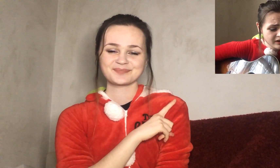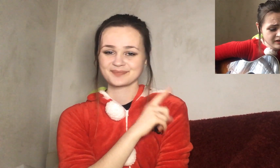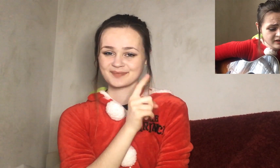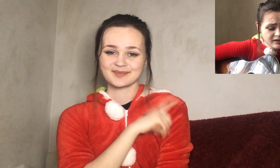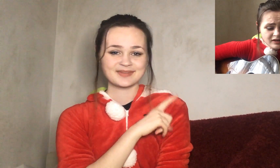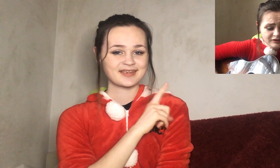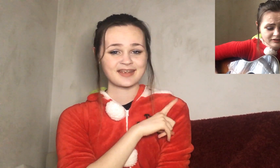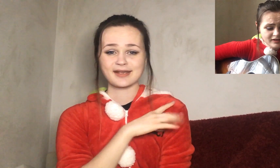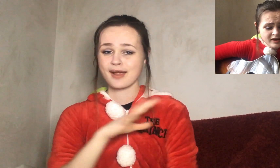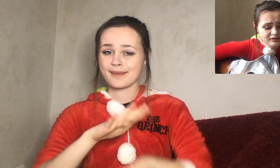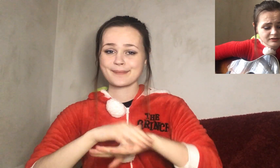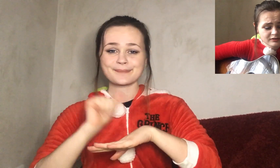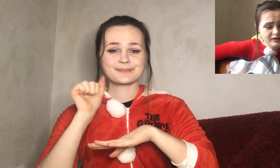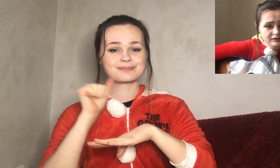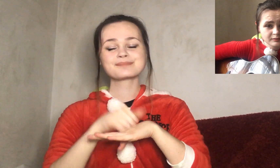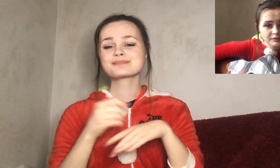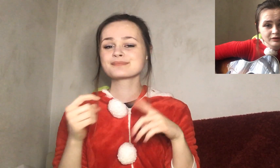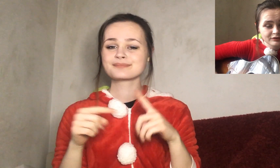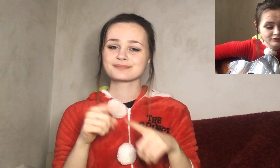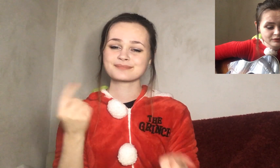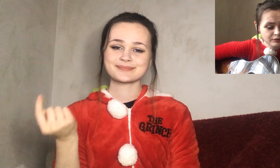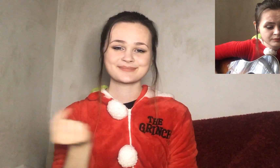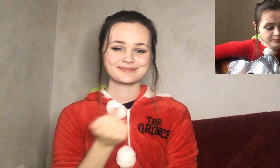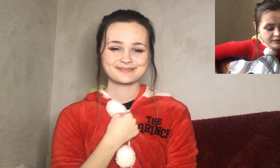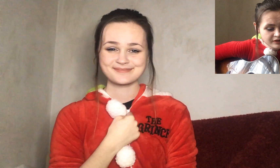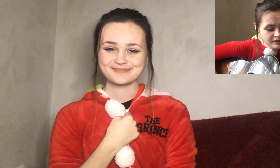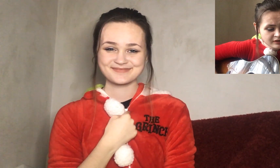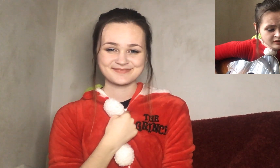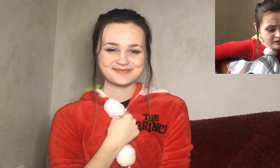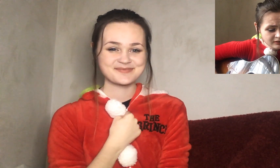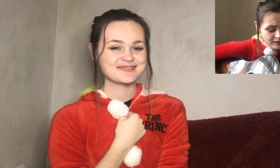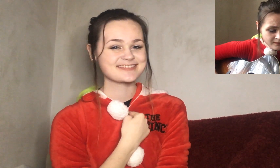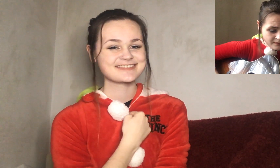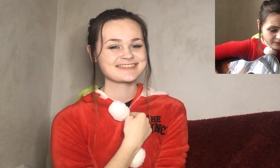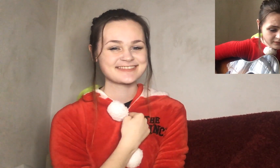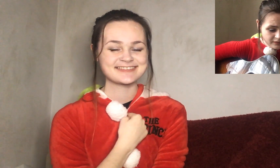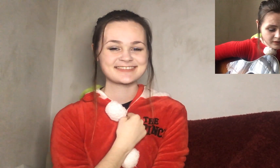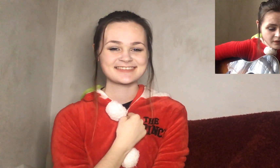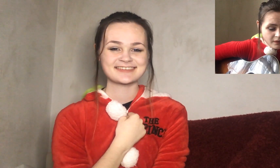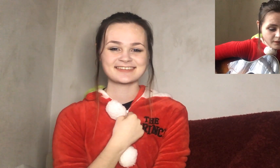Oh, why? 'Cause that's Christmas to me.